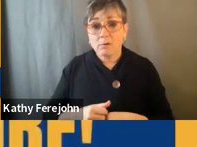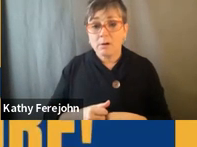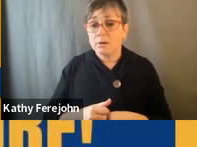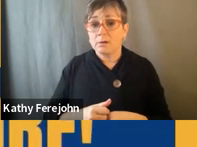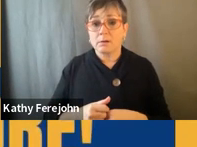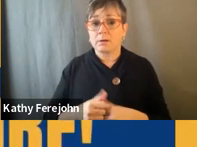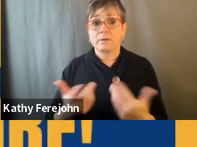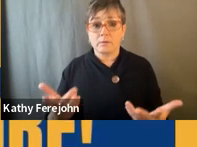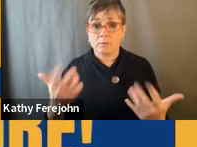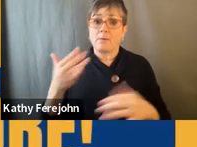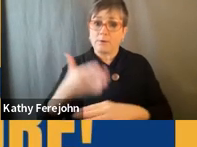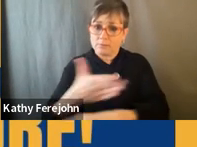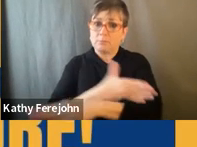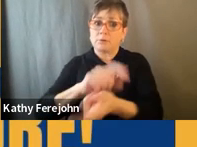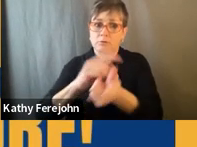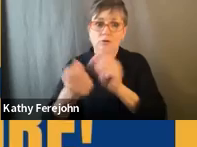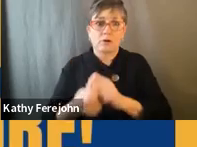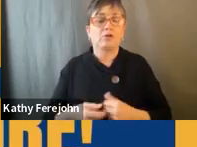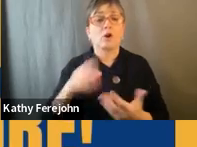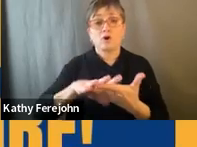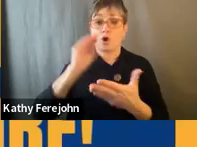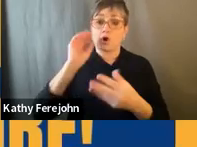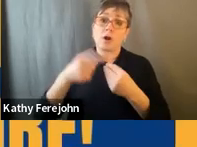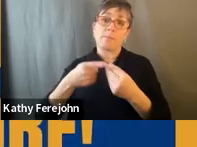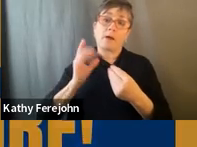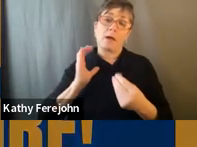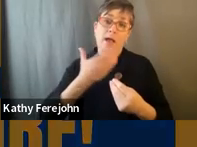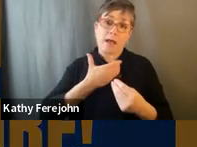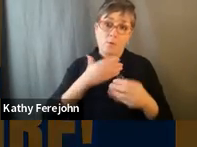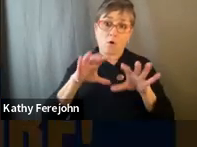the New Jersey Legislative Disability Caucus, please visit our website.